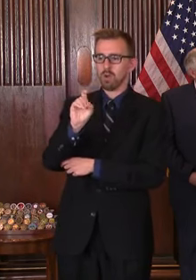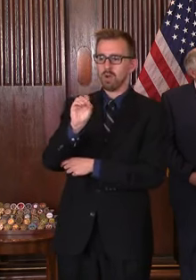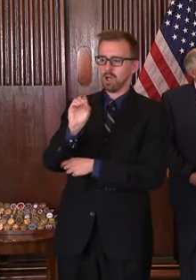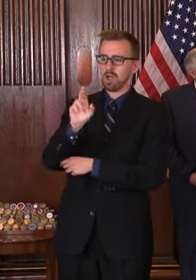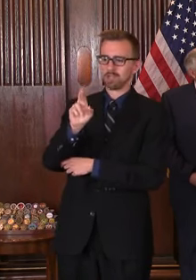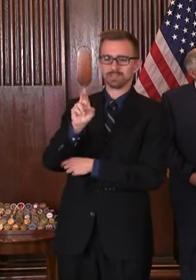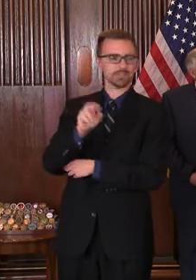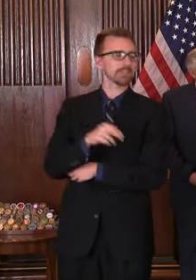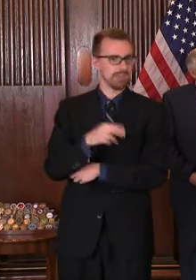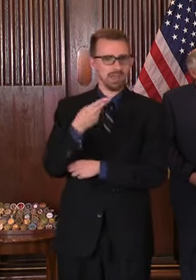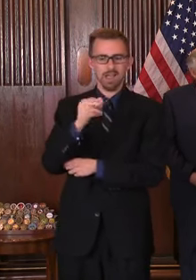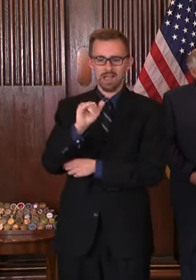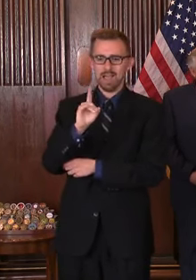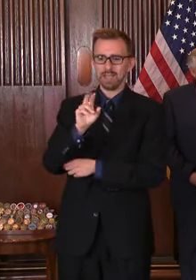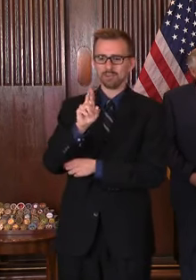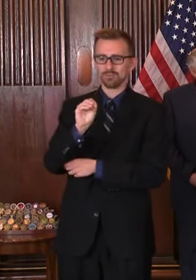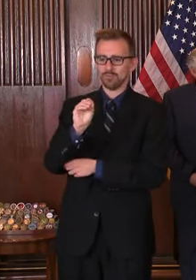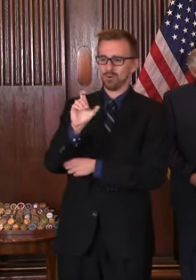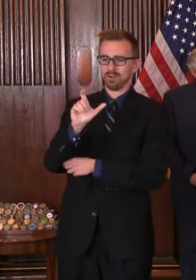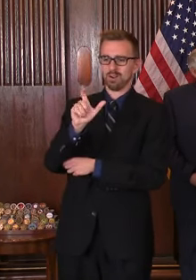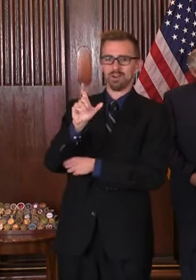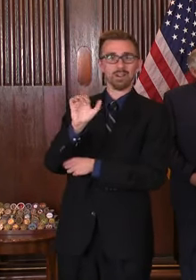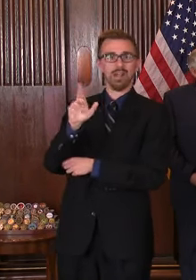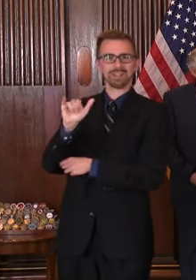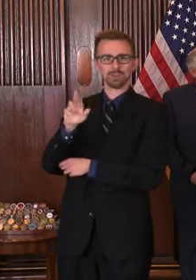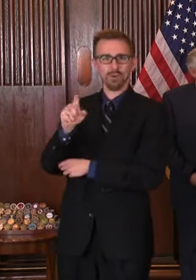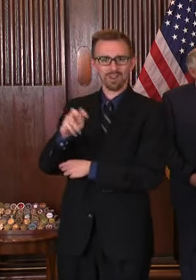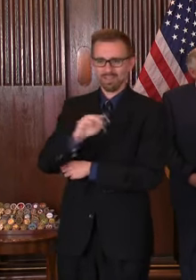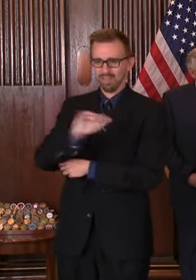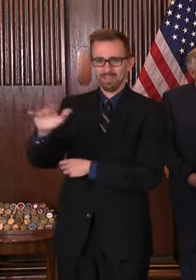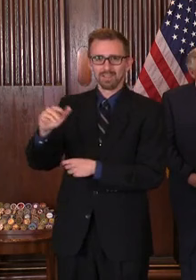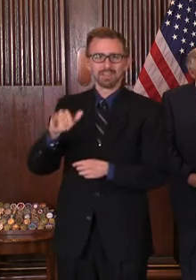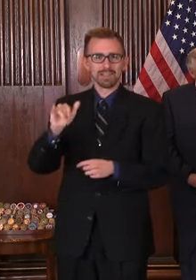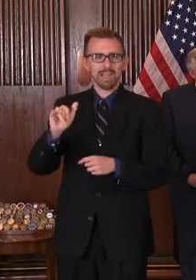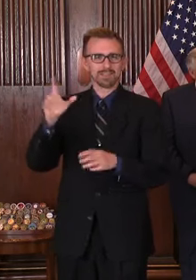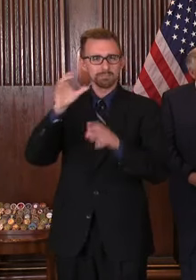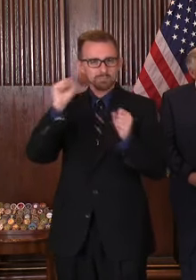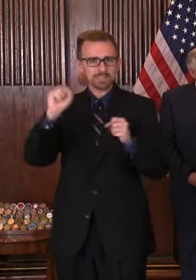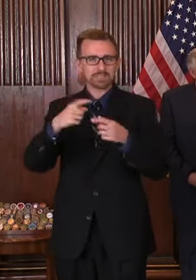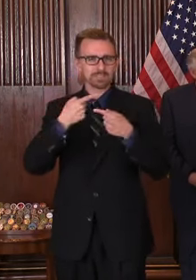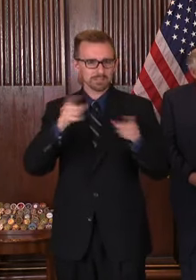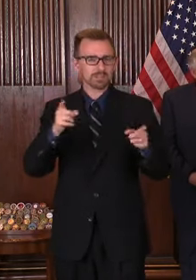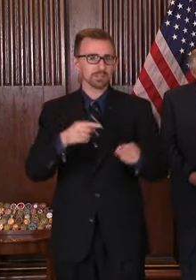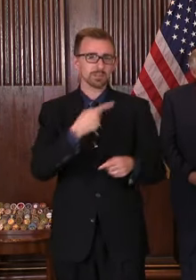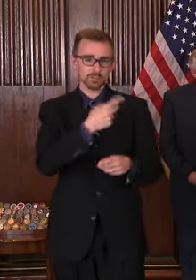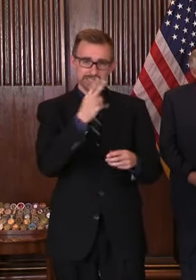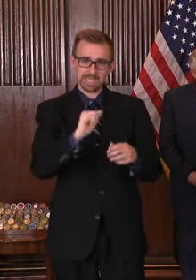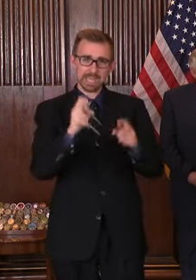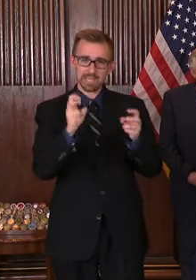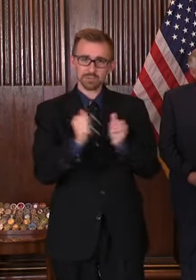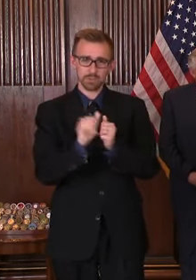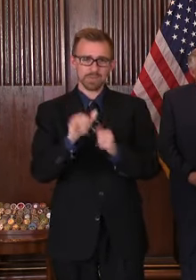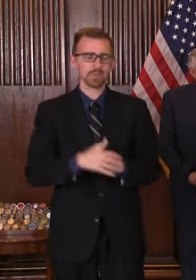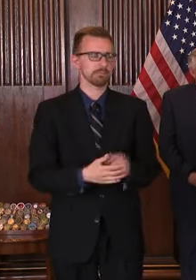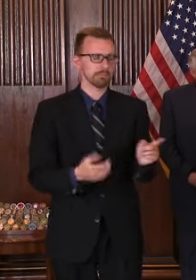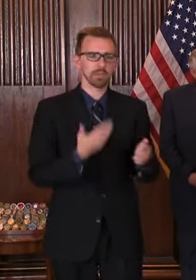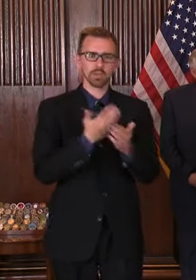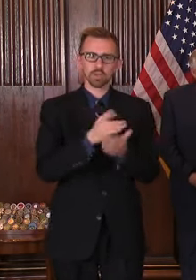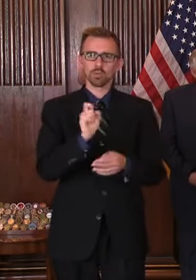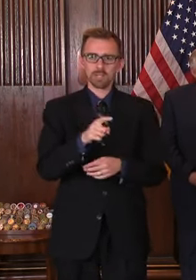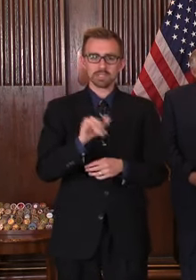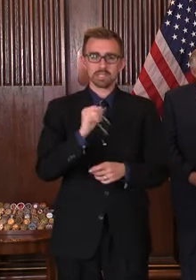hydroxychloroquine? Hydroxychloroquine. Thank you. COVID-19 patients. Sure. And have you seen any hoarding in that industry? That's a great question, and